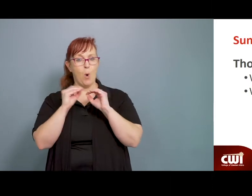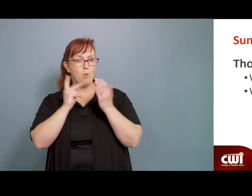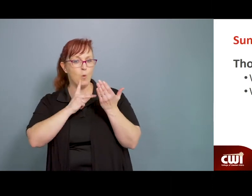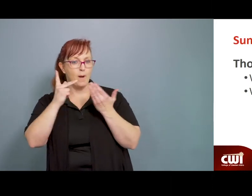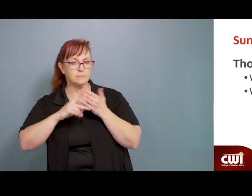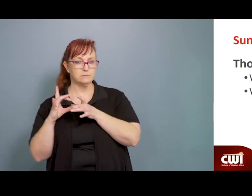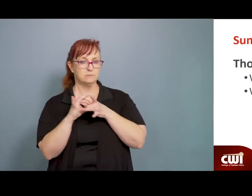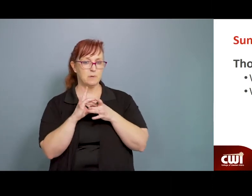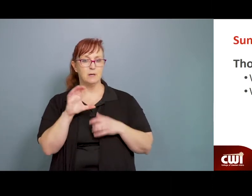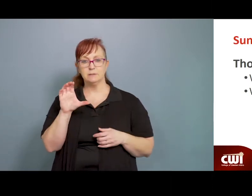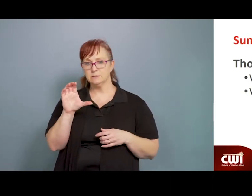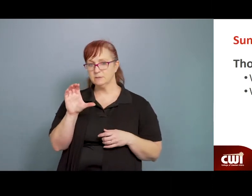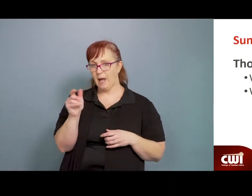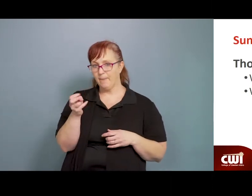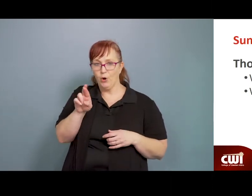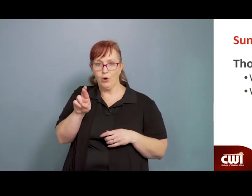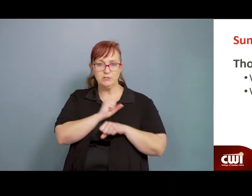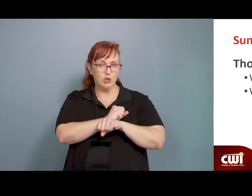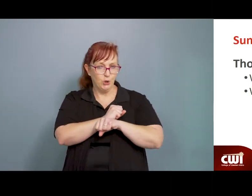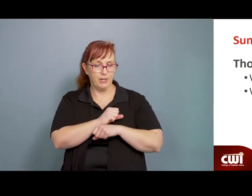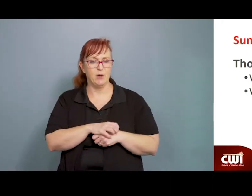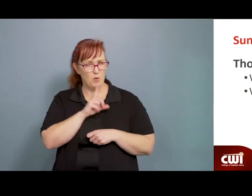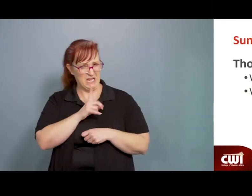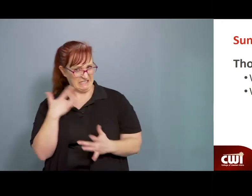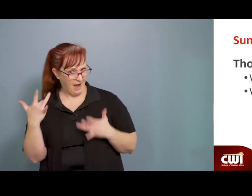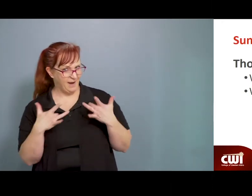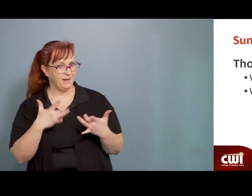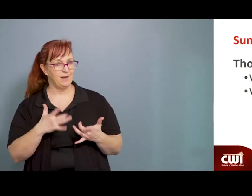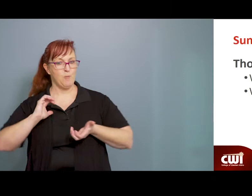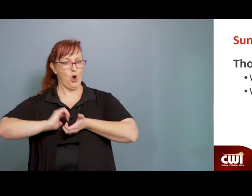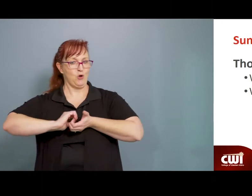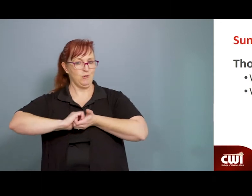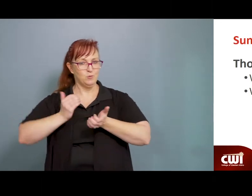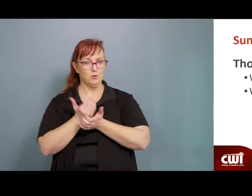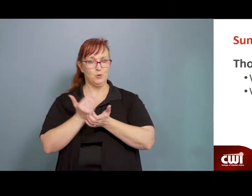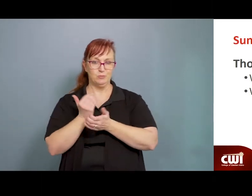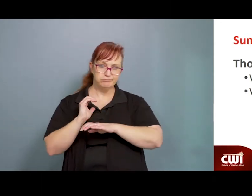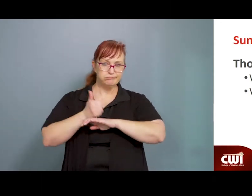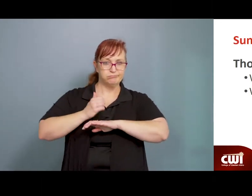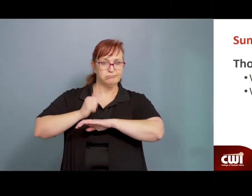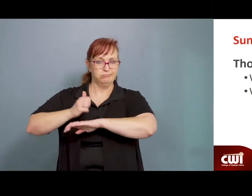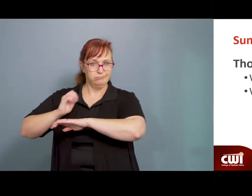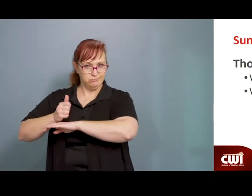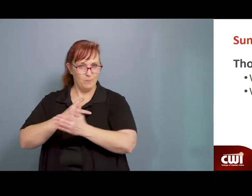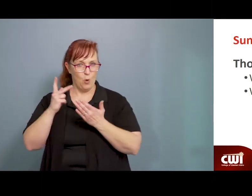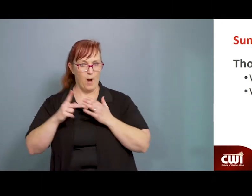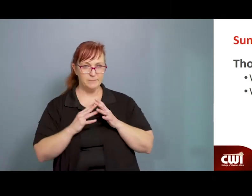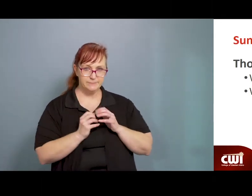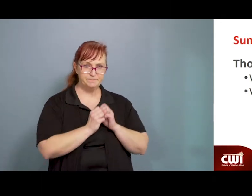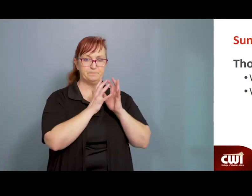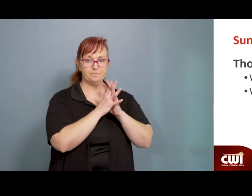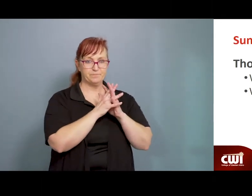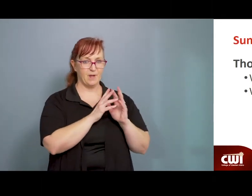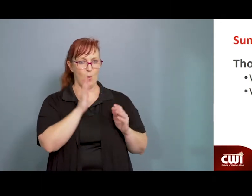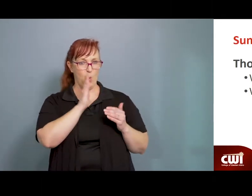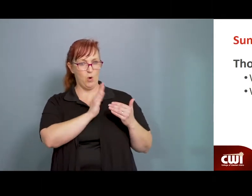of things that we're very excited to be partnering with, and I think are going to help set the trajectory